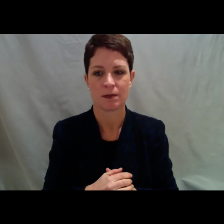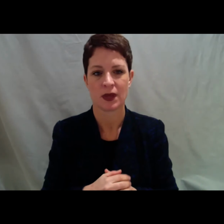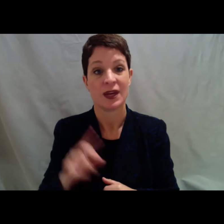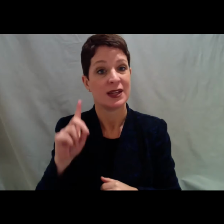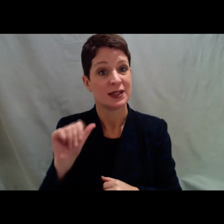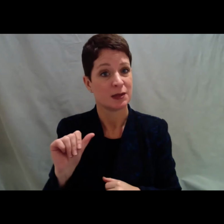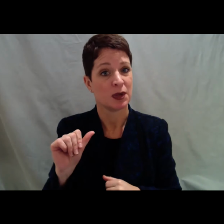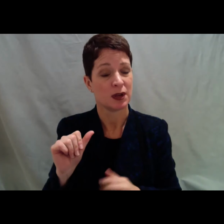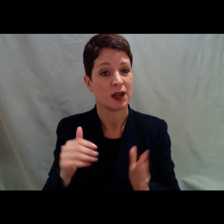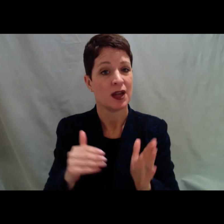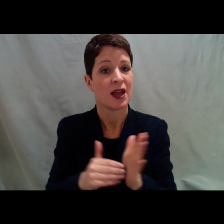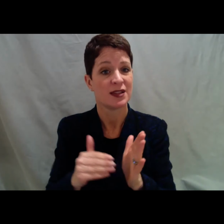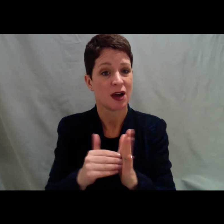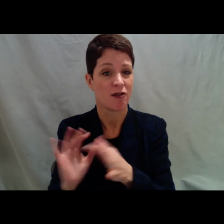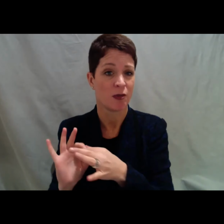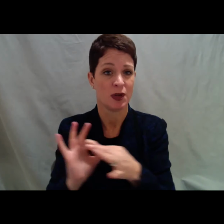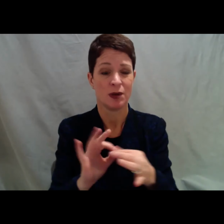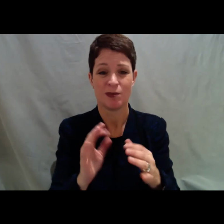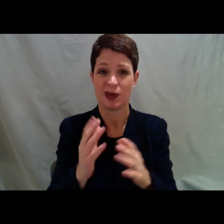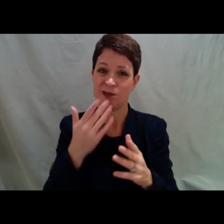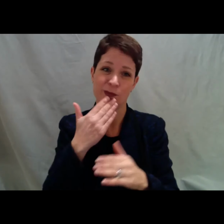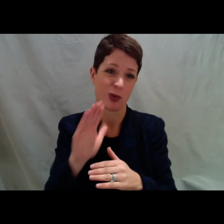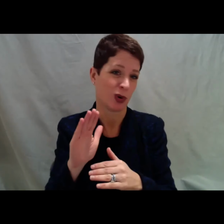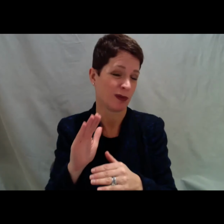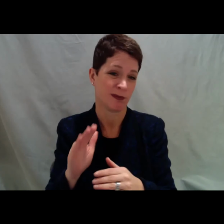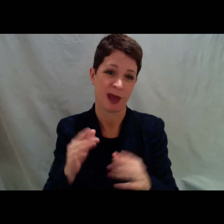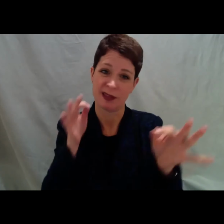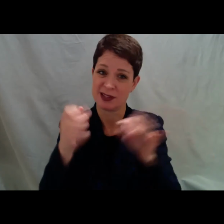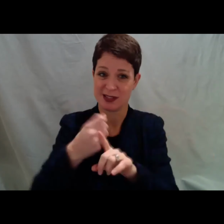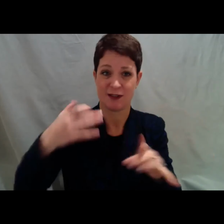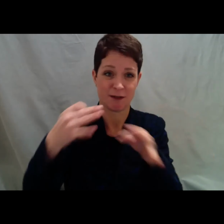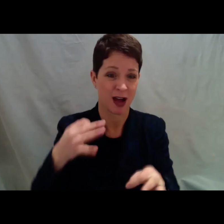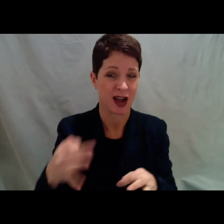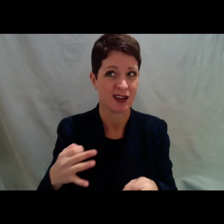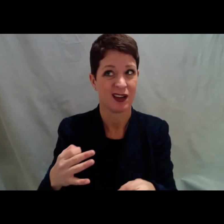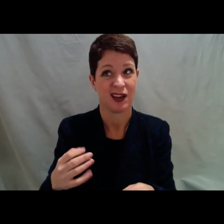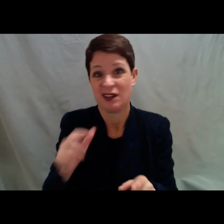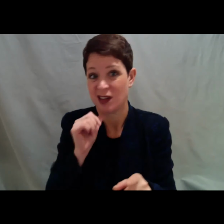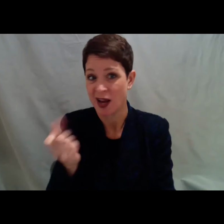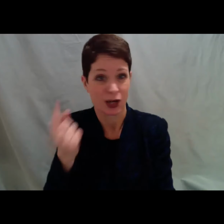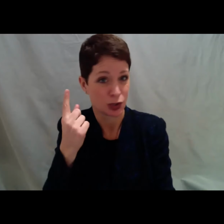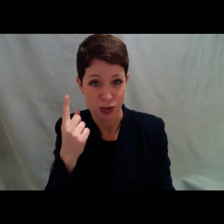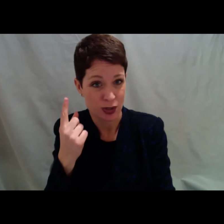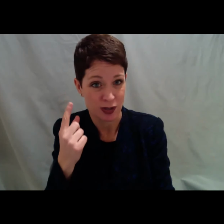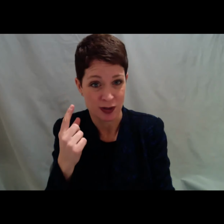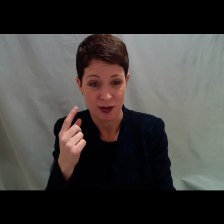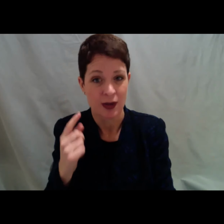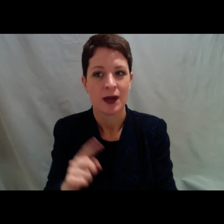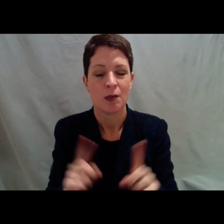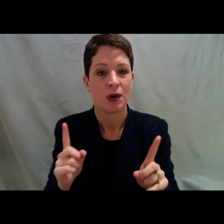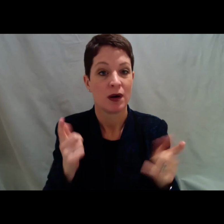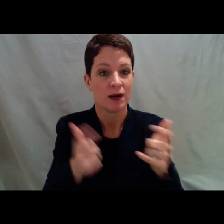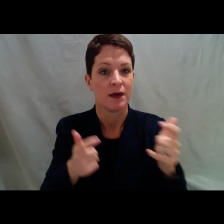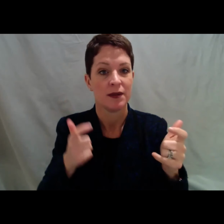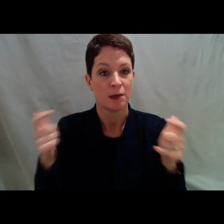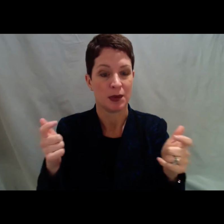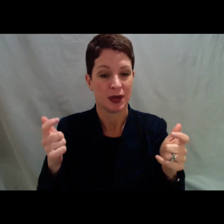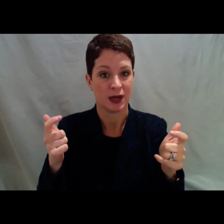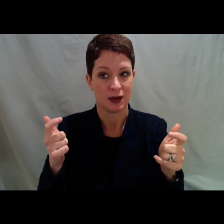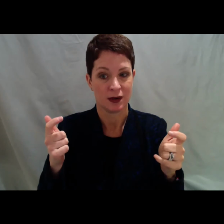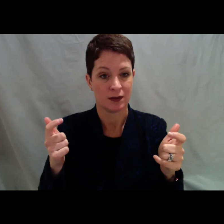Disability has often been poorly defined and even less understood. However, the vague